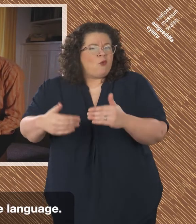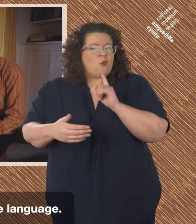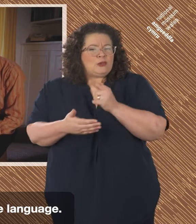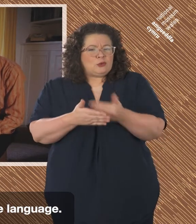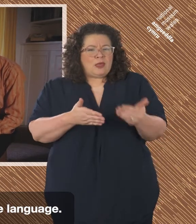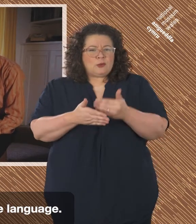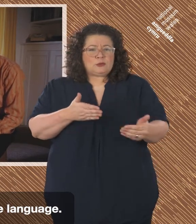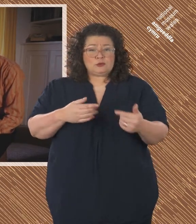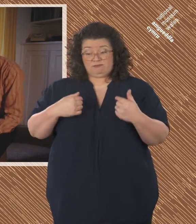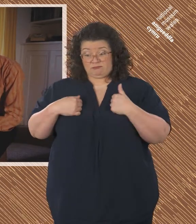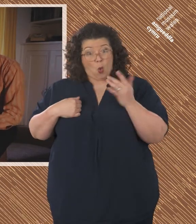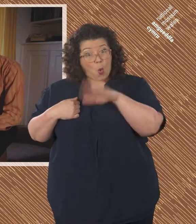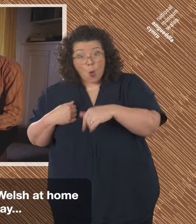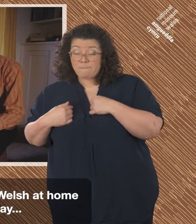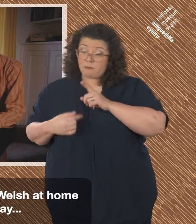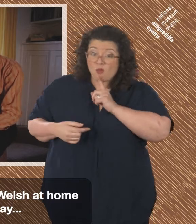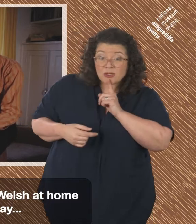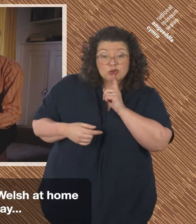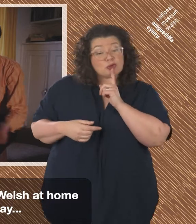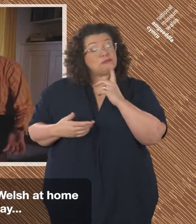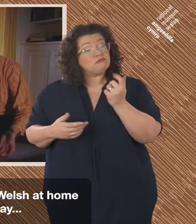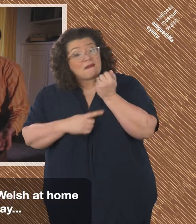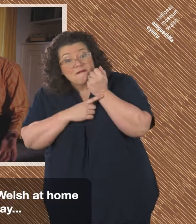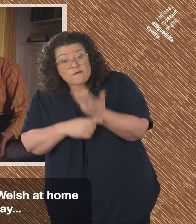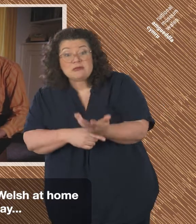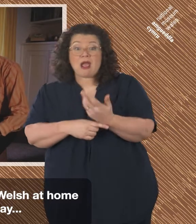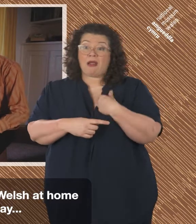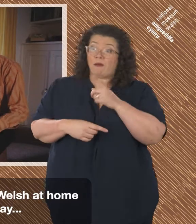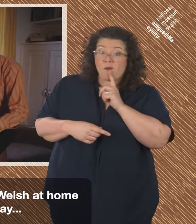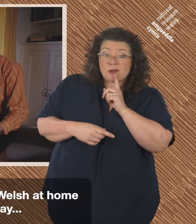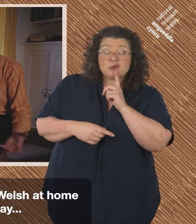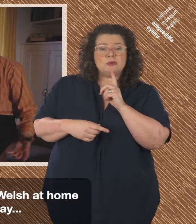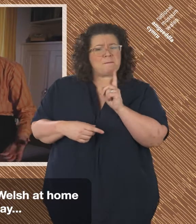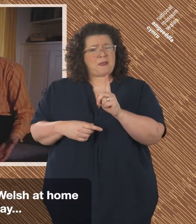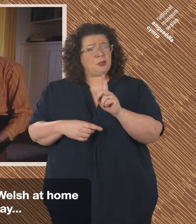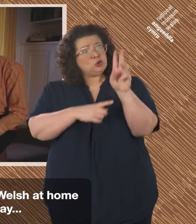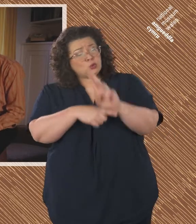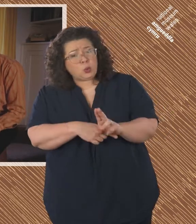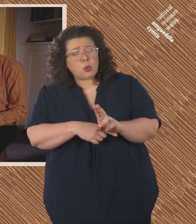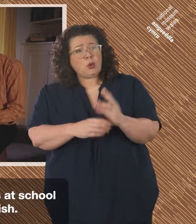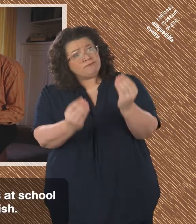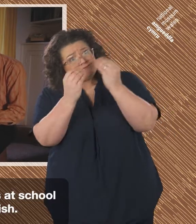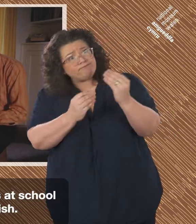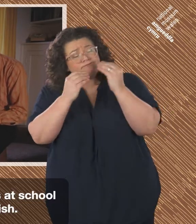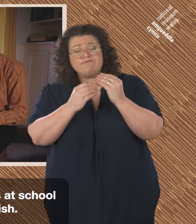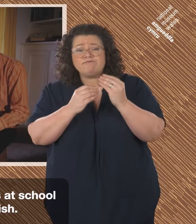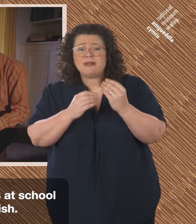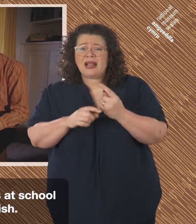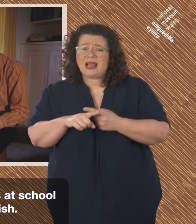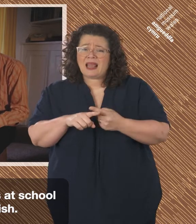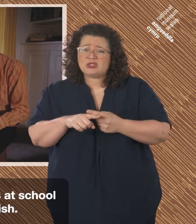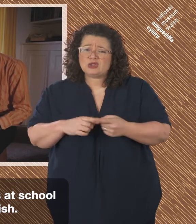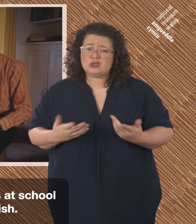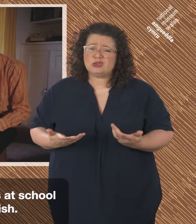take for the language. Even though I speak Welsh at home, and every day, all of my lessons in